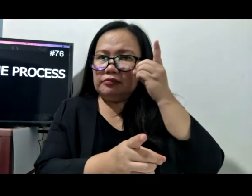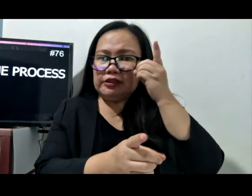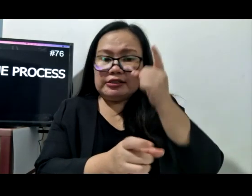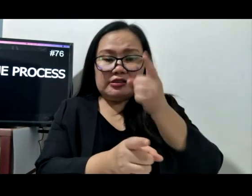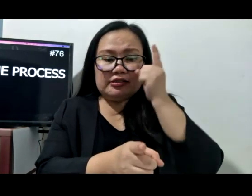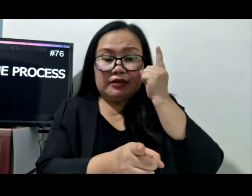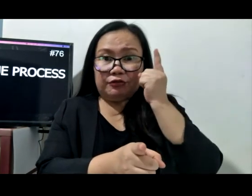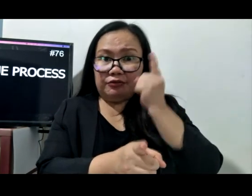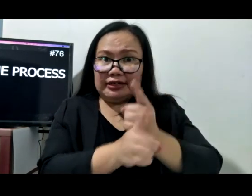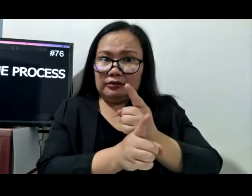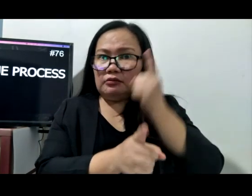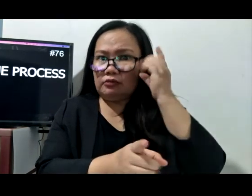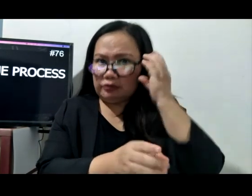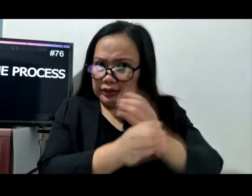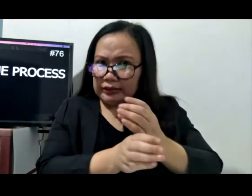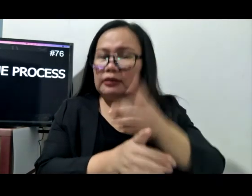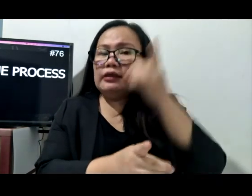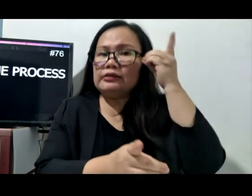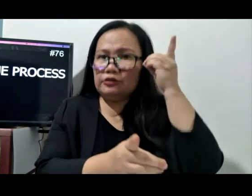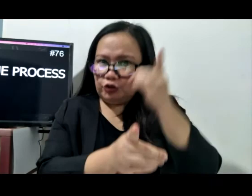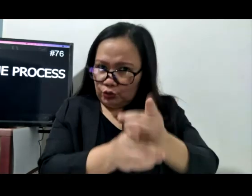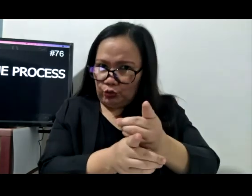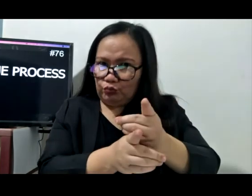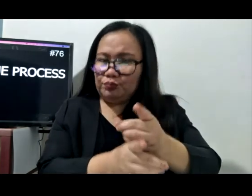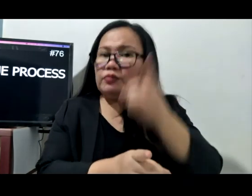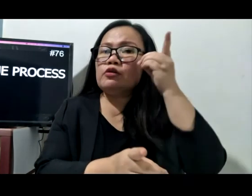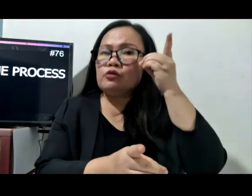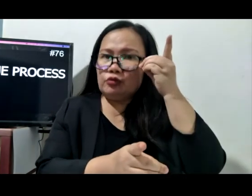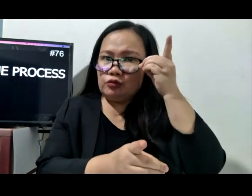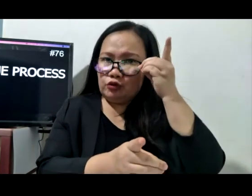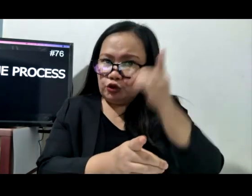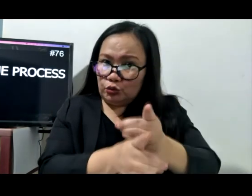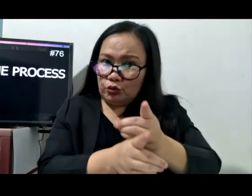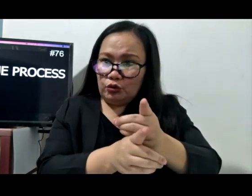Because this is sign for right. Correct. Jew. Jew.